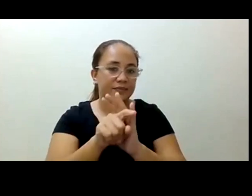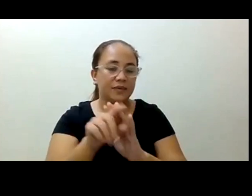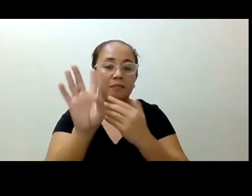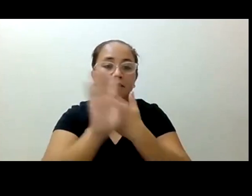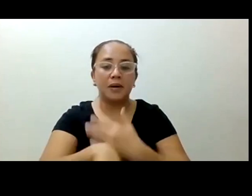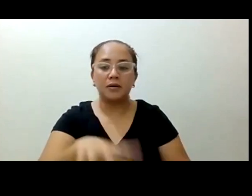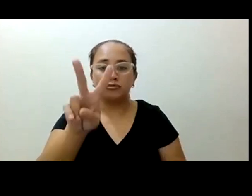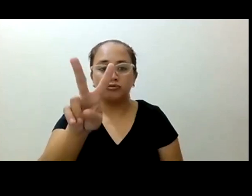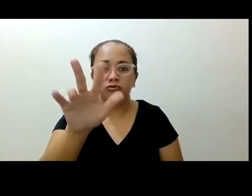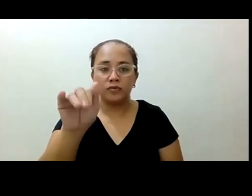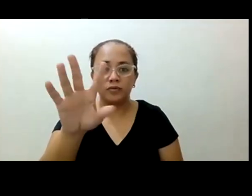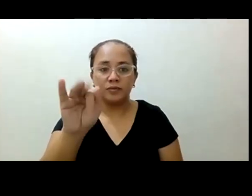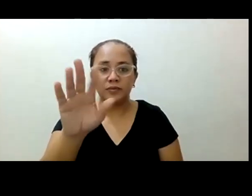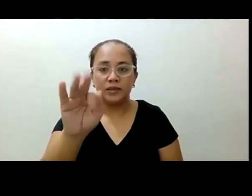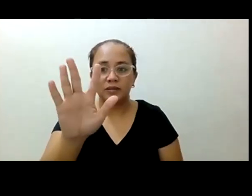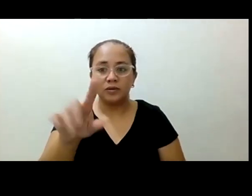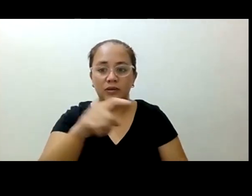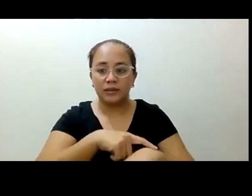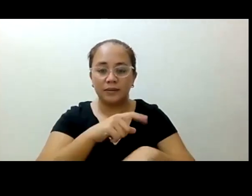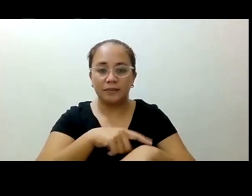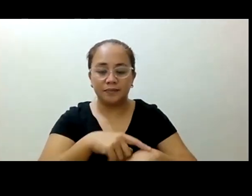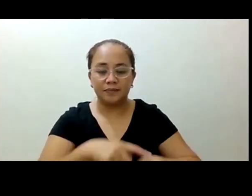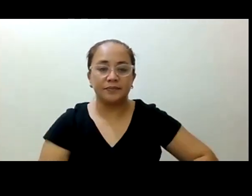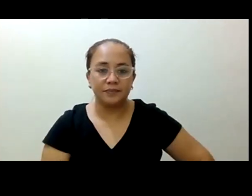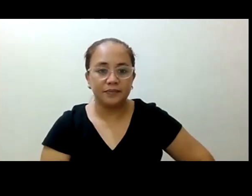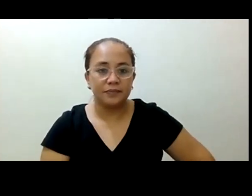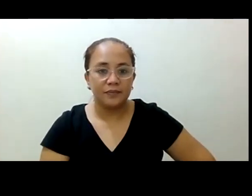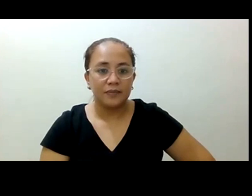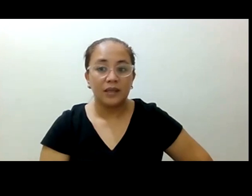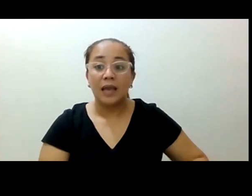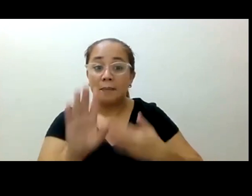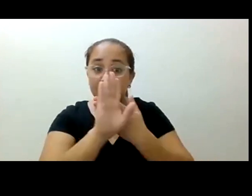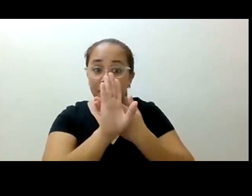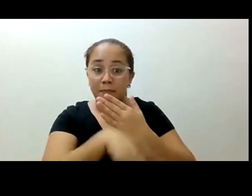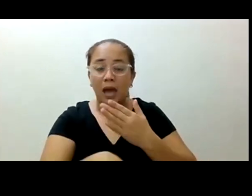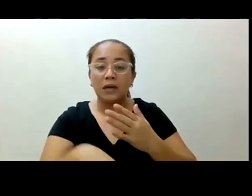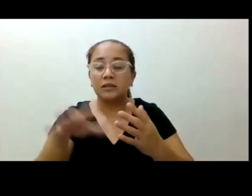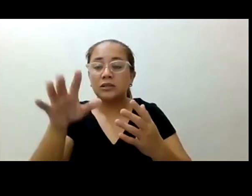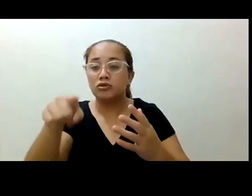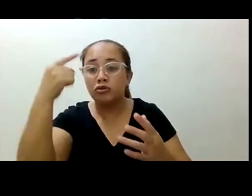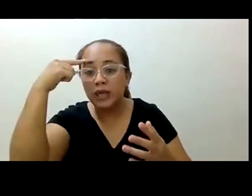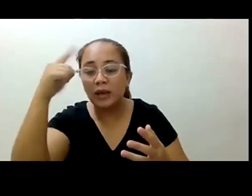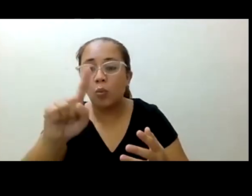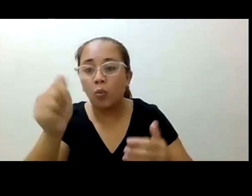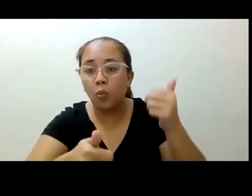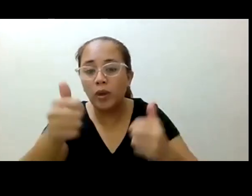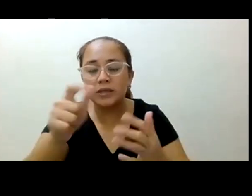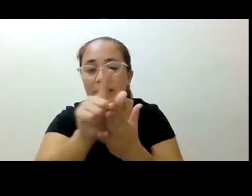2:15 your time. And when we come back, think about which lessons you want to